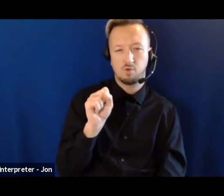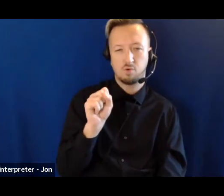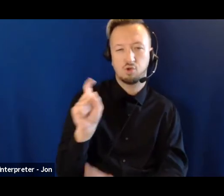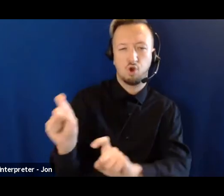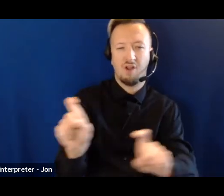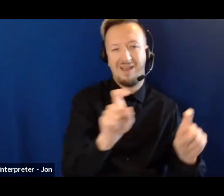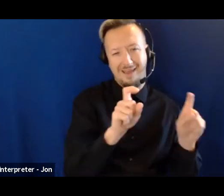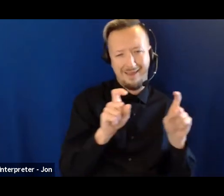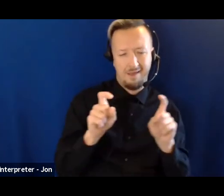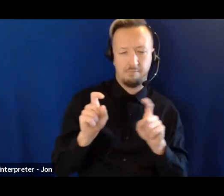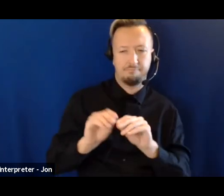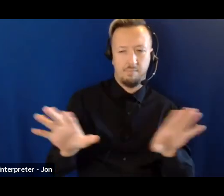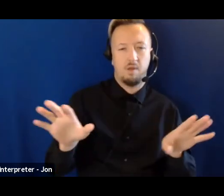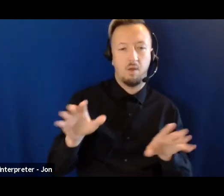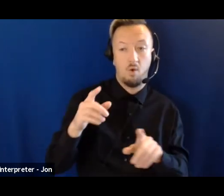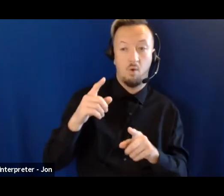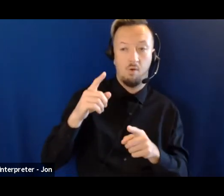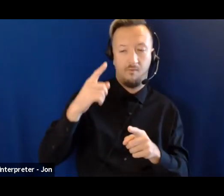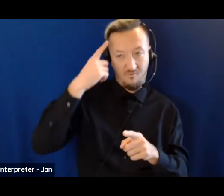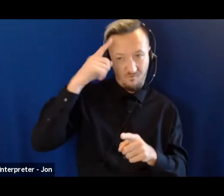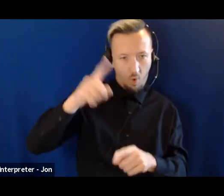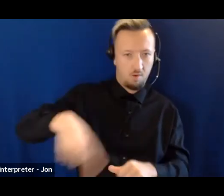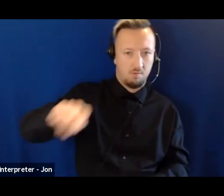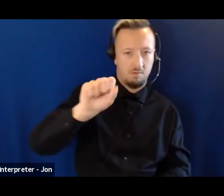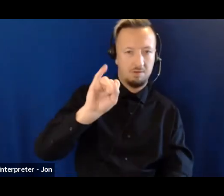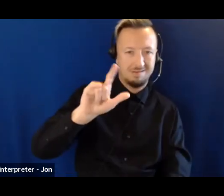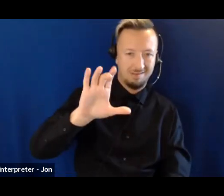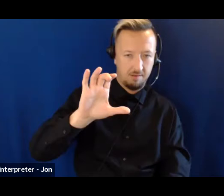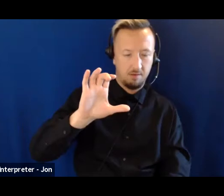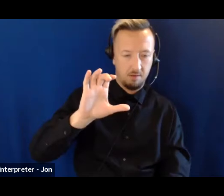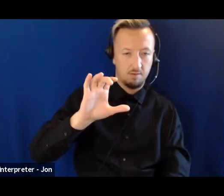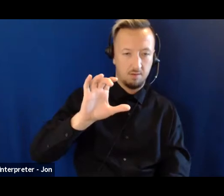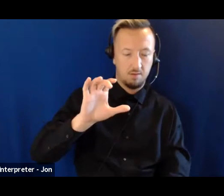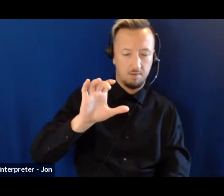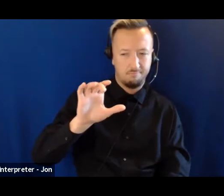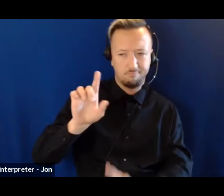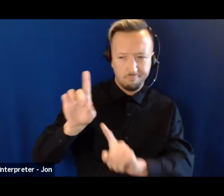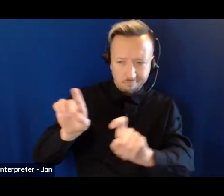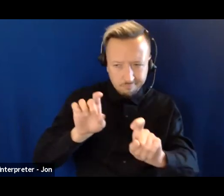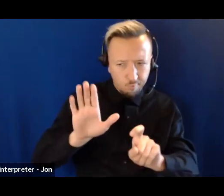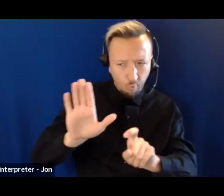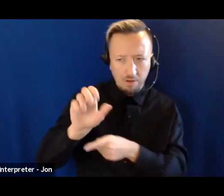and it's to the SILCs, and it's asked a lot of questions about, how is your SILC